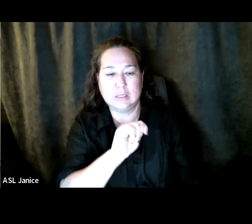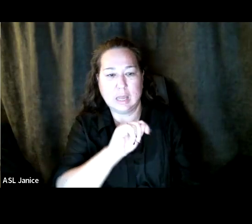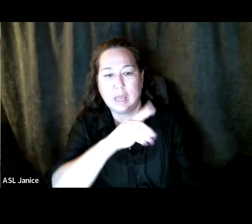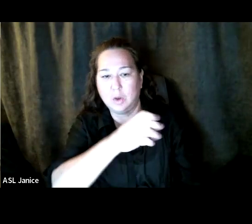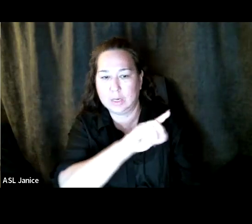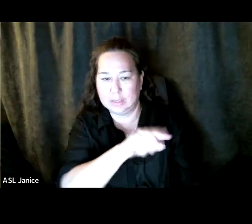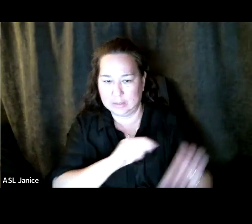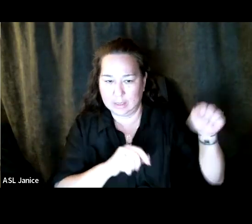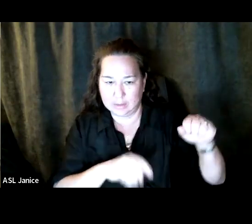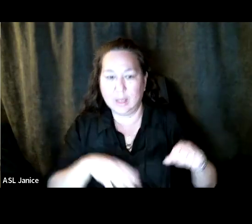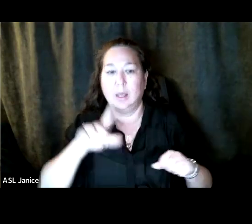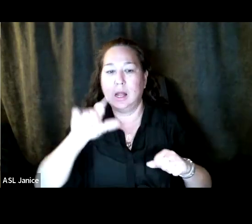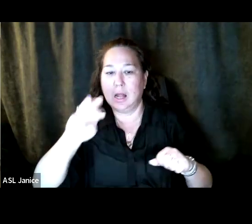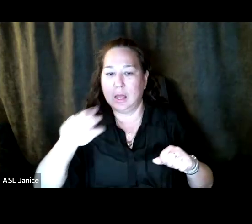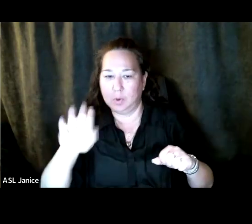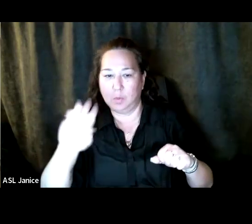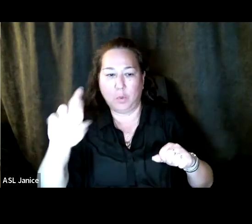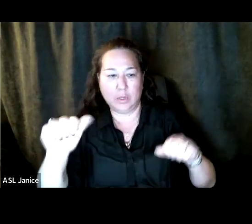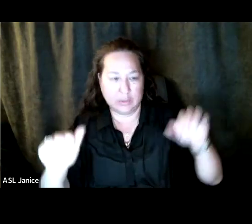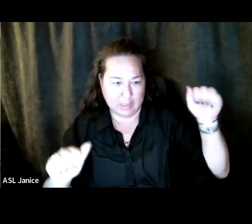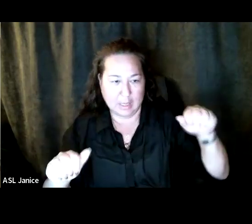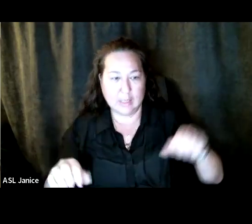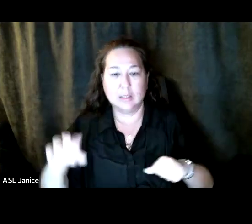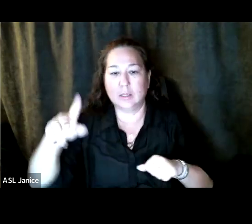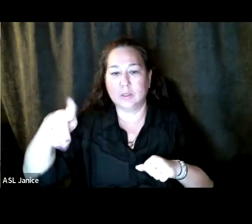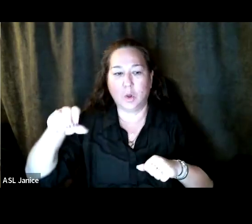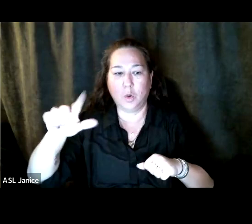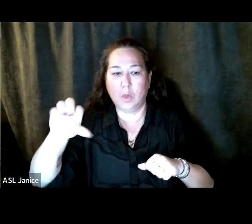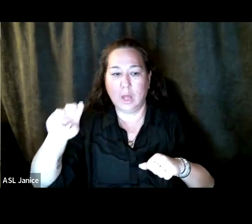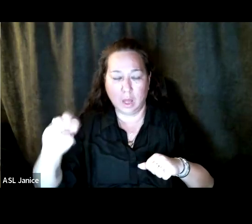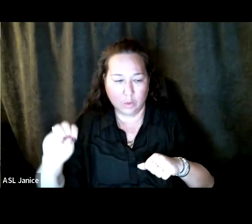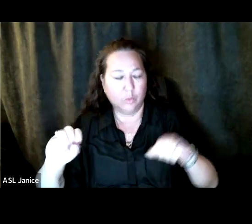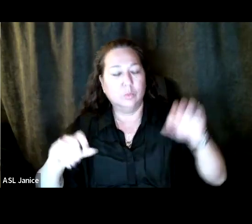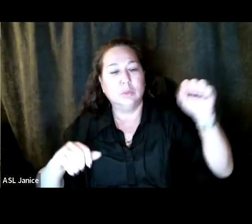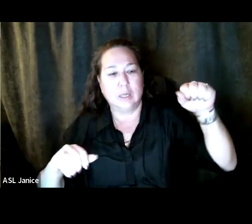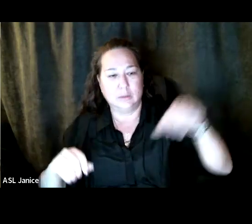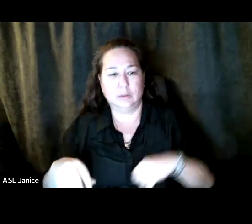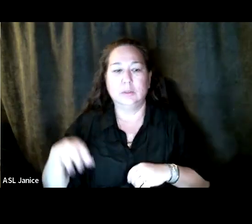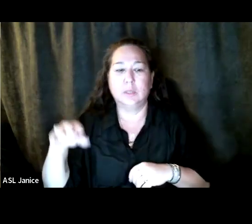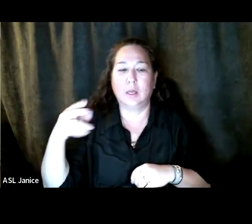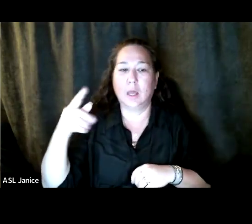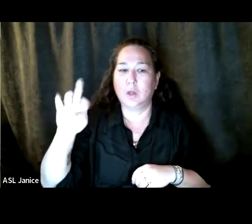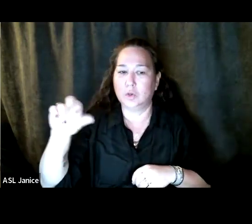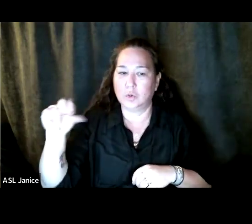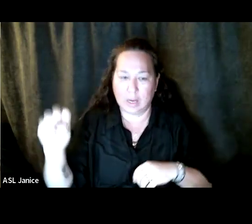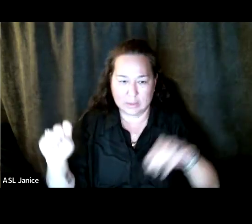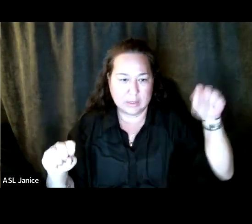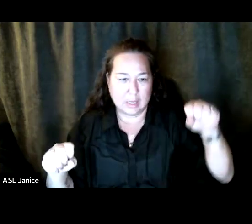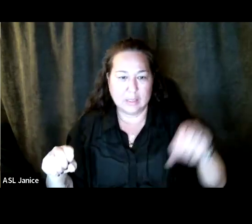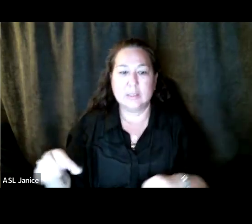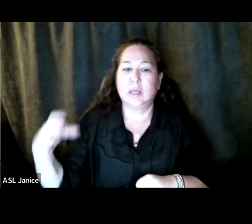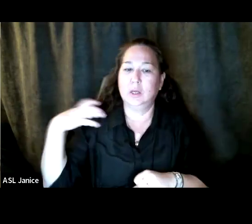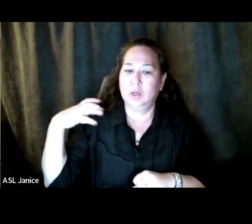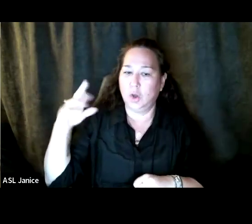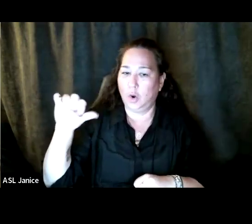Yes. Ms. Polanco Garcia, Yes. Mr. Tran, Yes. Mr. O'Neill, Ms. Robinson. Yes. The motion